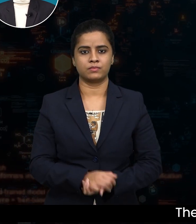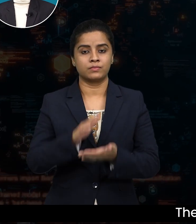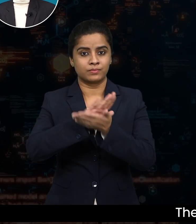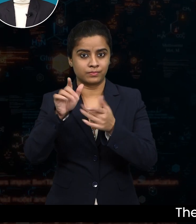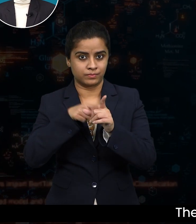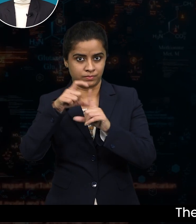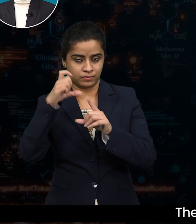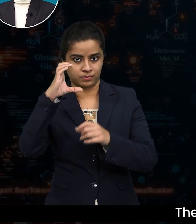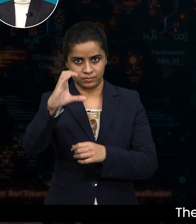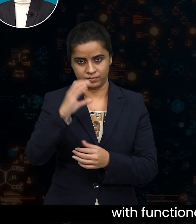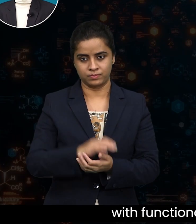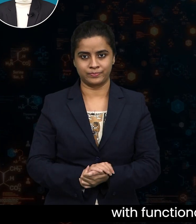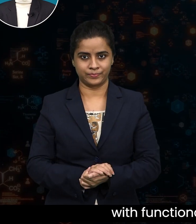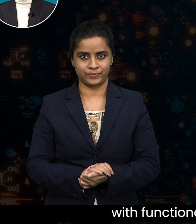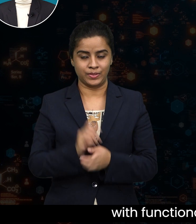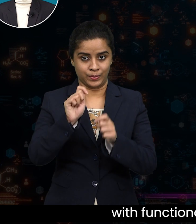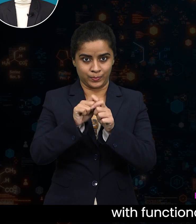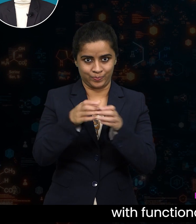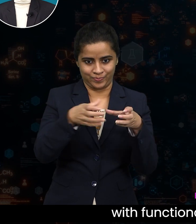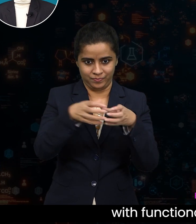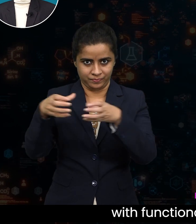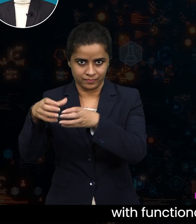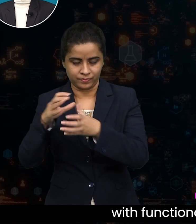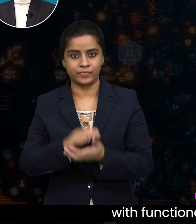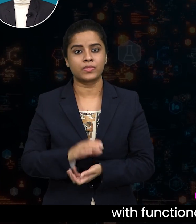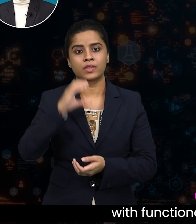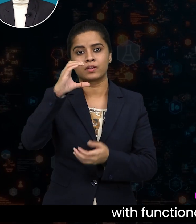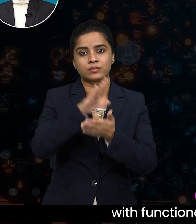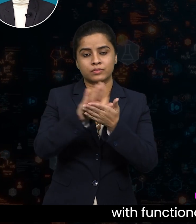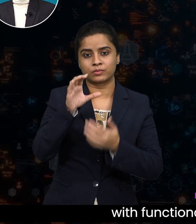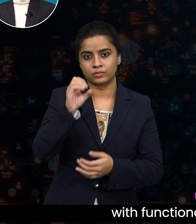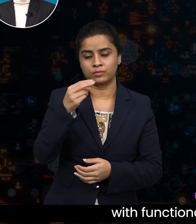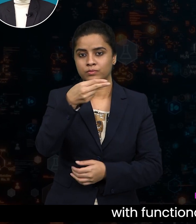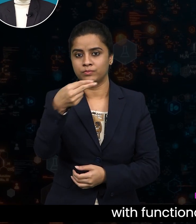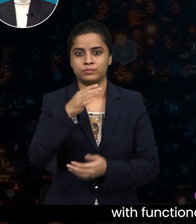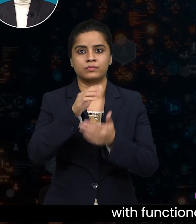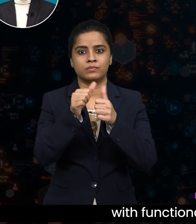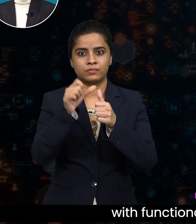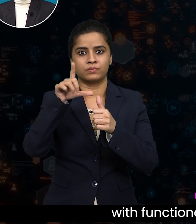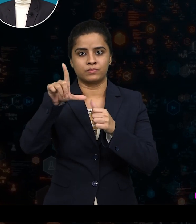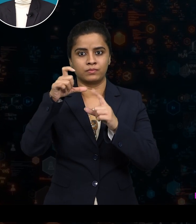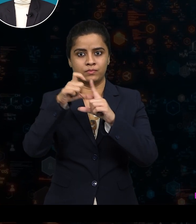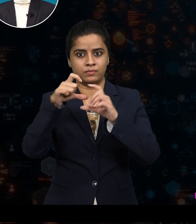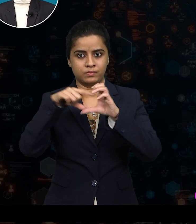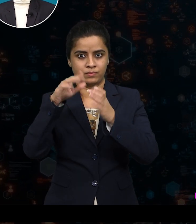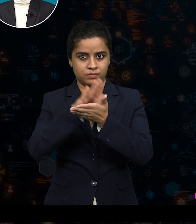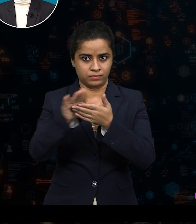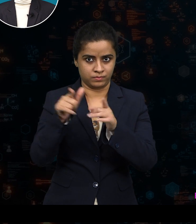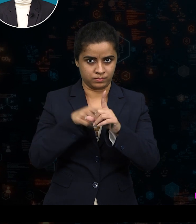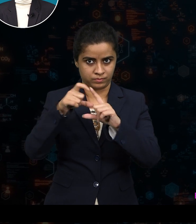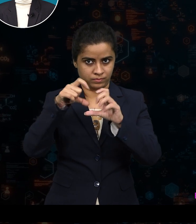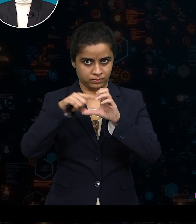The hydrocarbons with functional group CHO are called